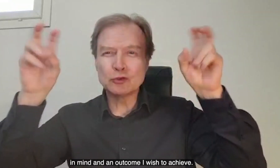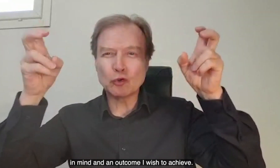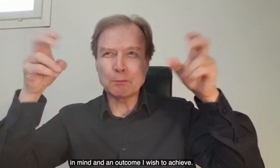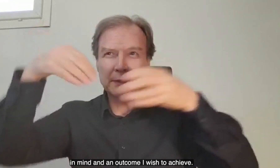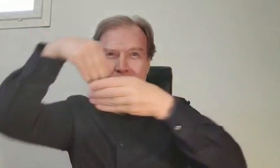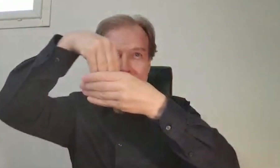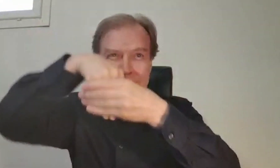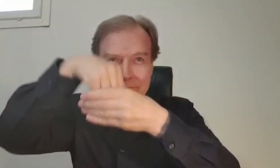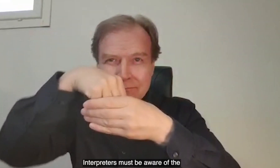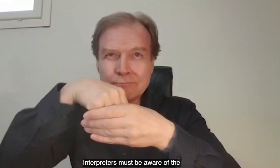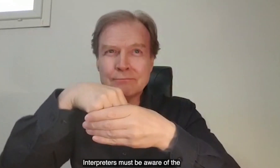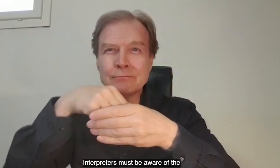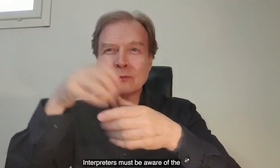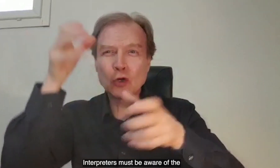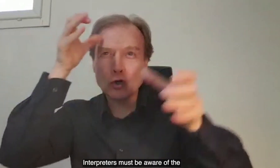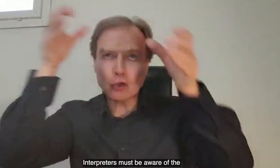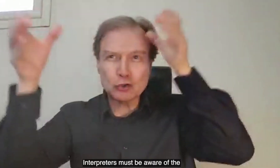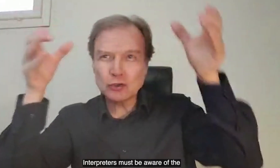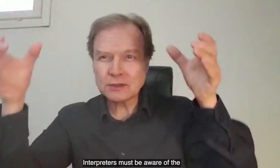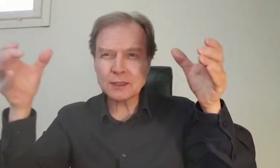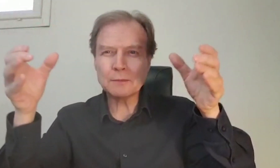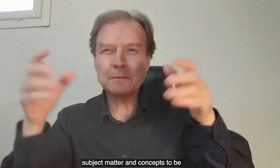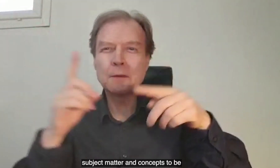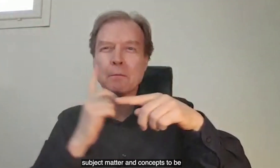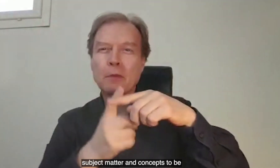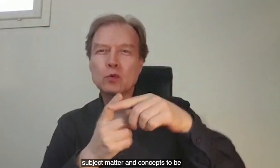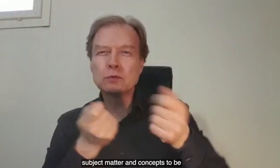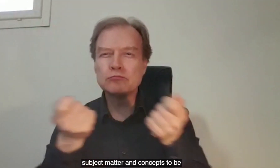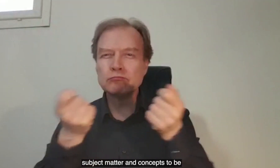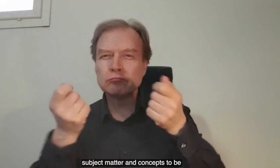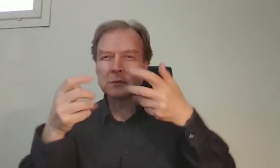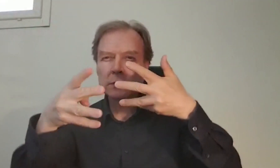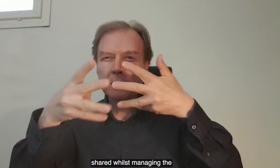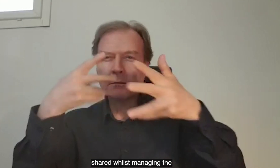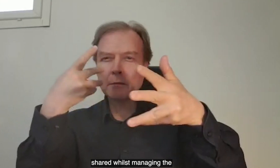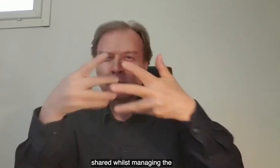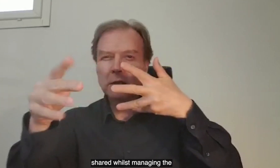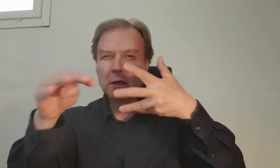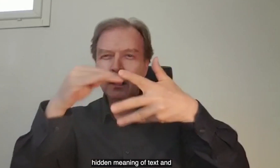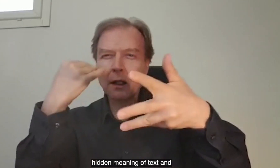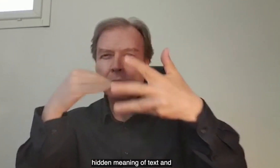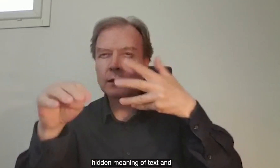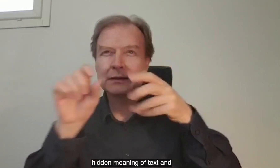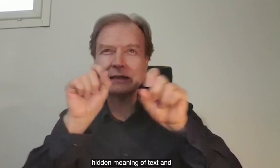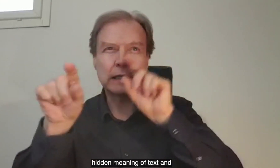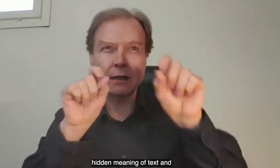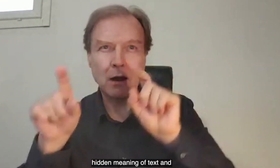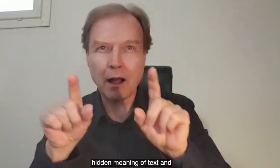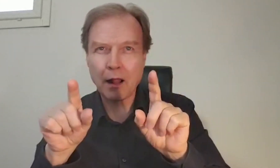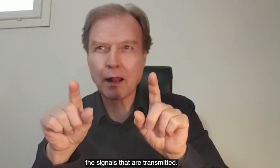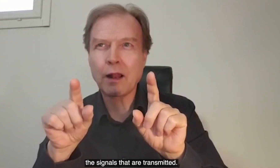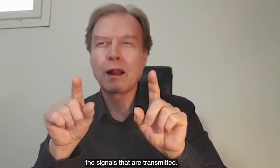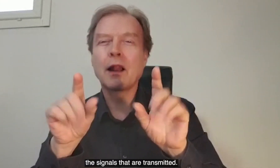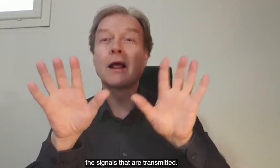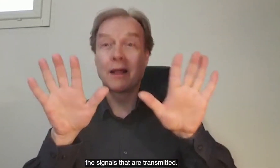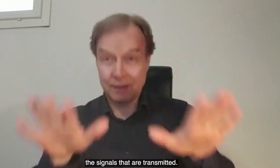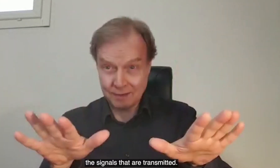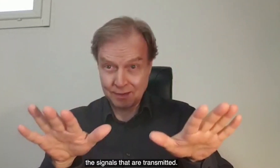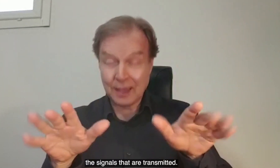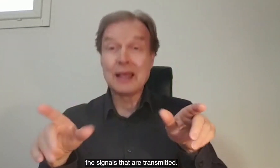play. As a lobbyist, I always have a topic in mind and an outcome I wish to achieve. Interpreters must be aware of the